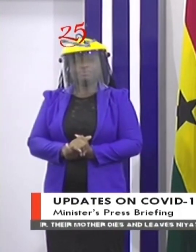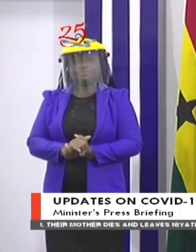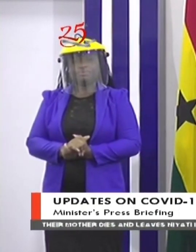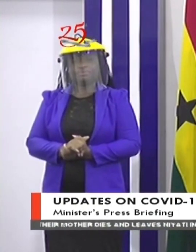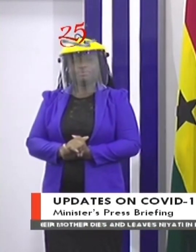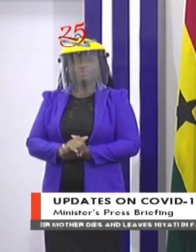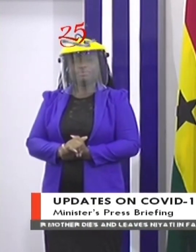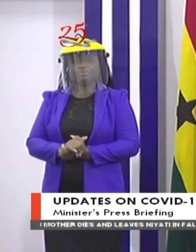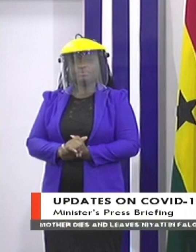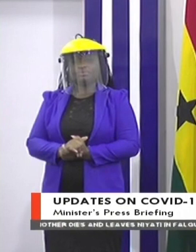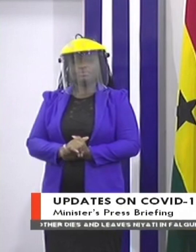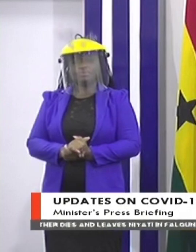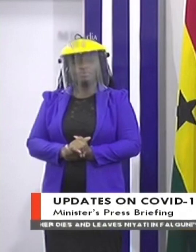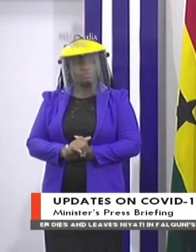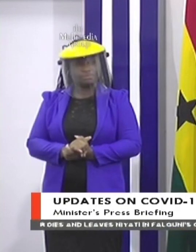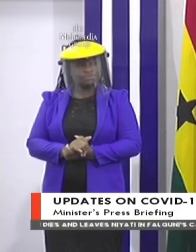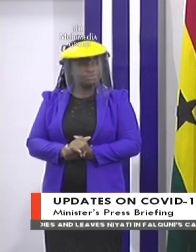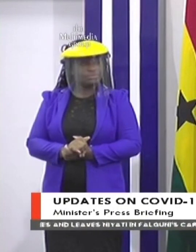gna.org.ghana.gh. I apologize.